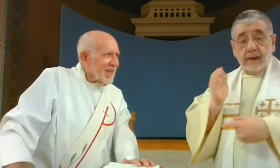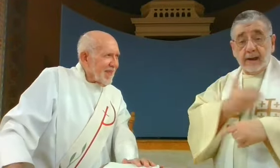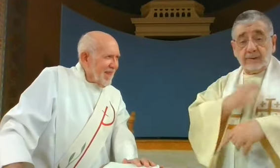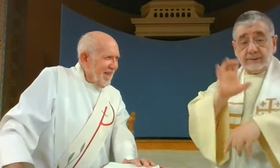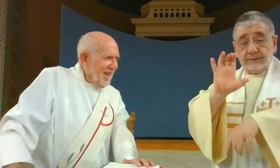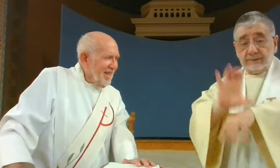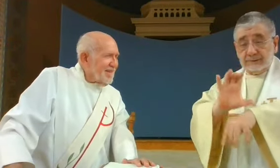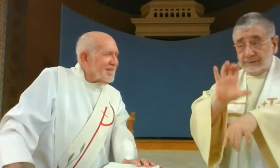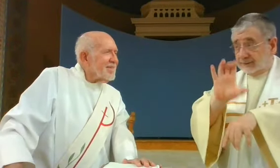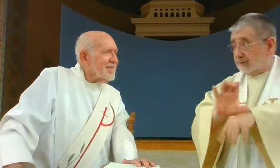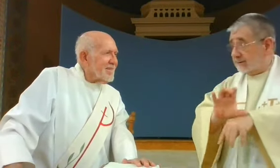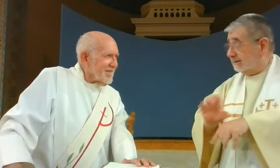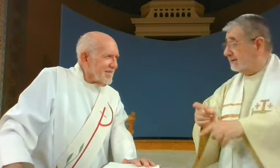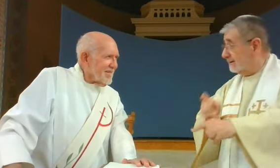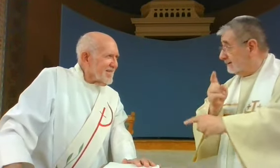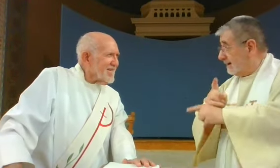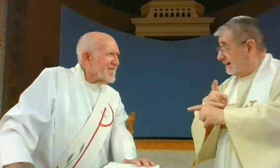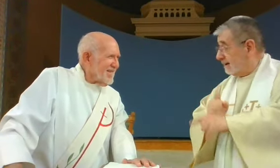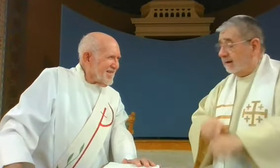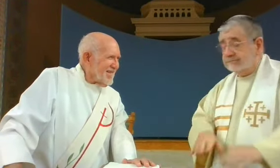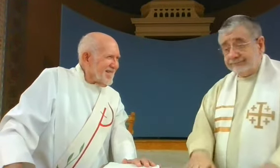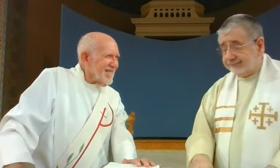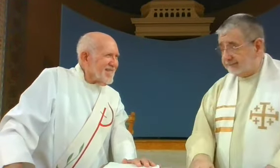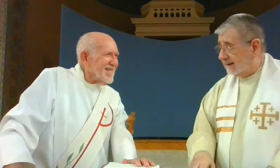Mary, the mother of our church.